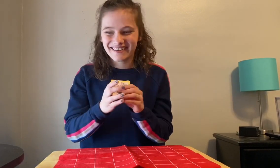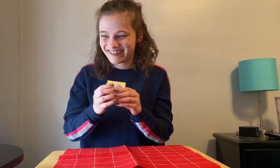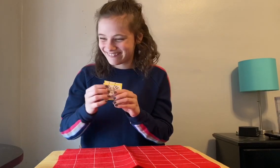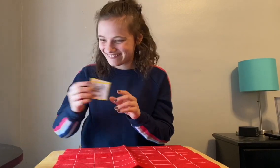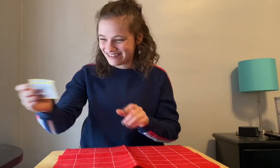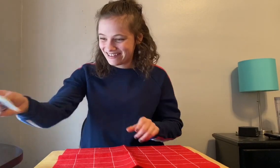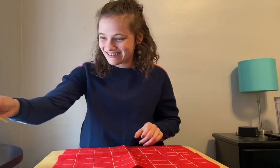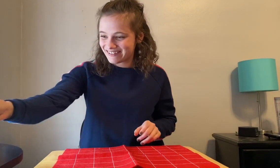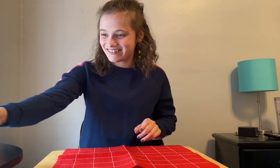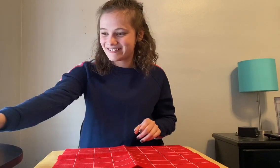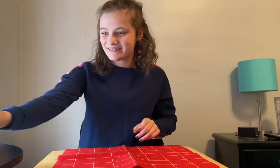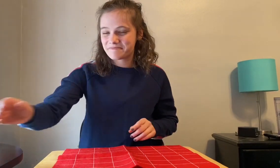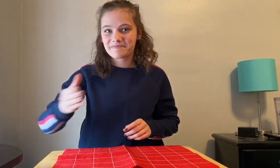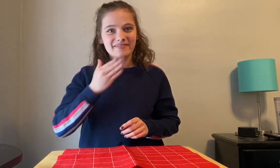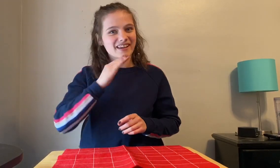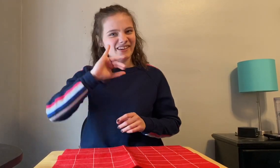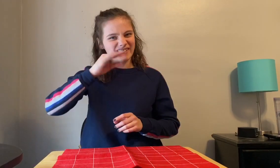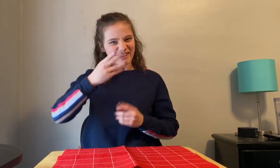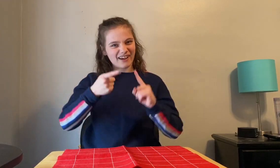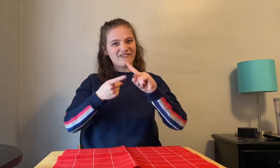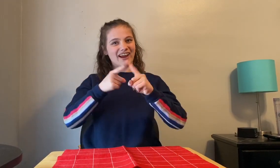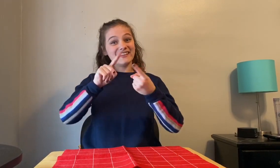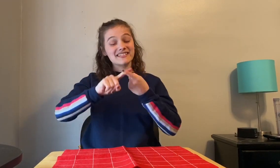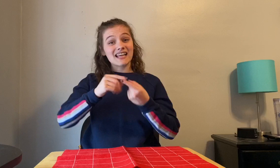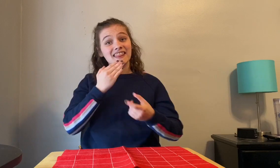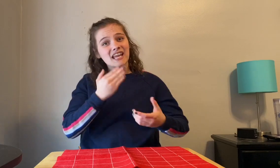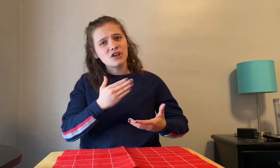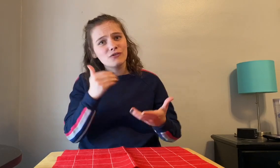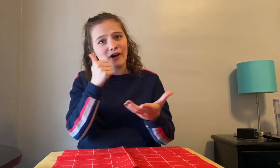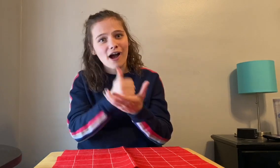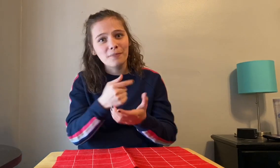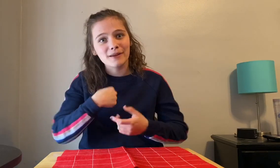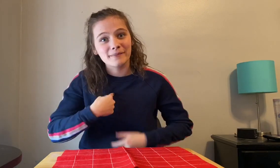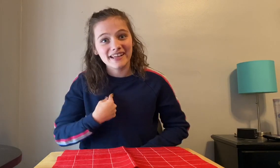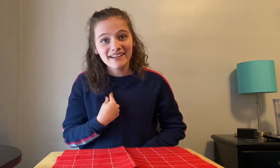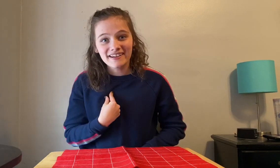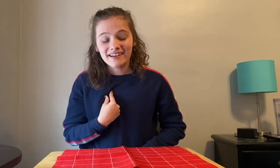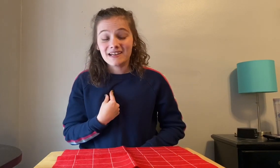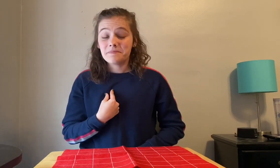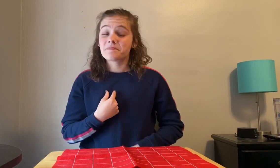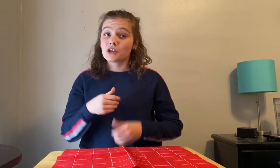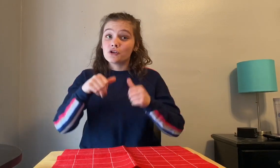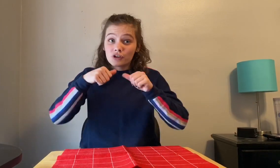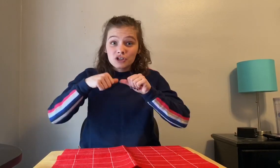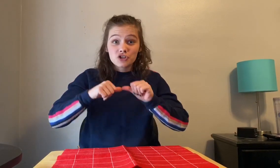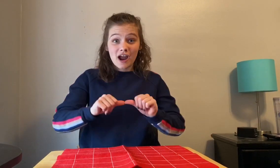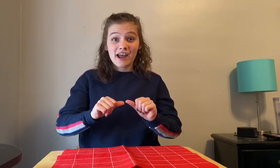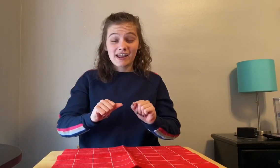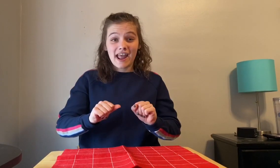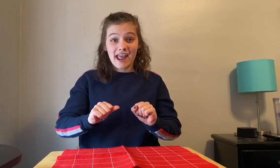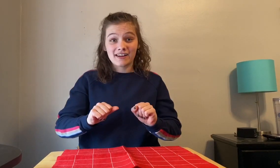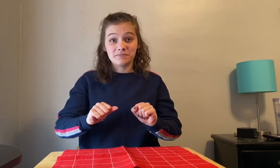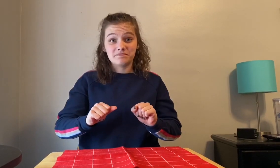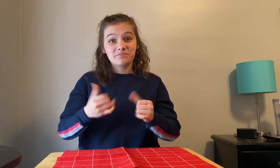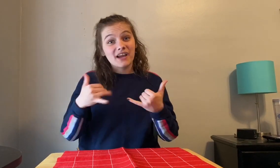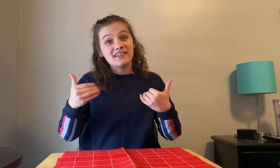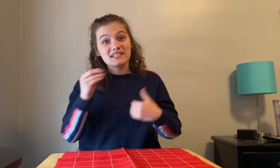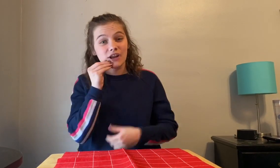Good job, friends. Thank you for helping me. You can try and play this at